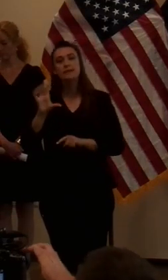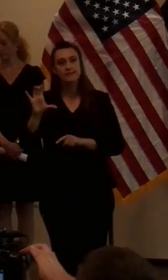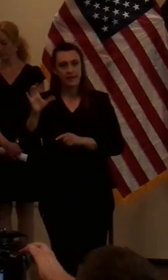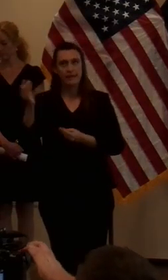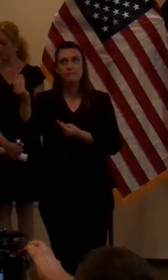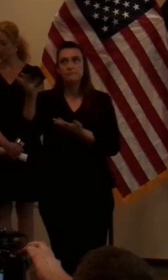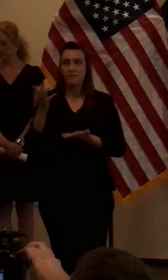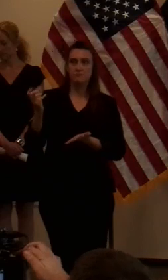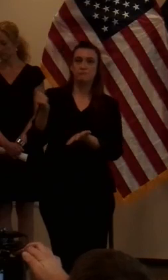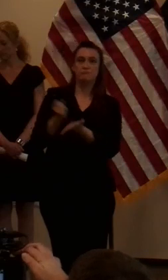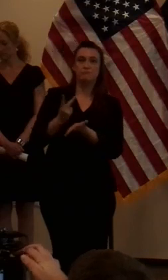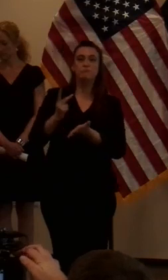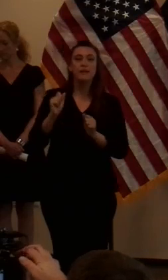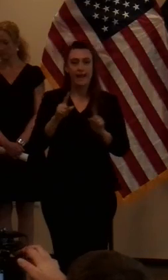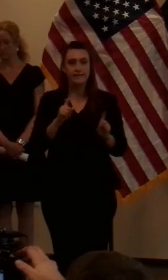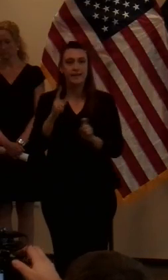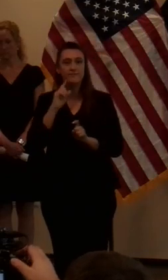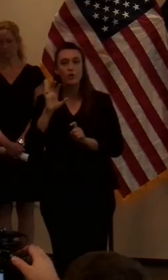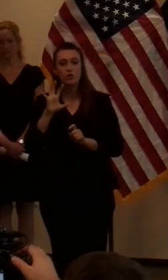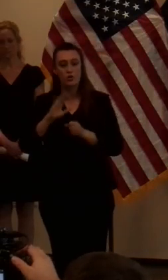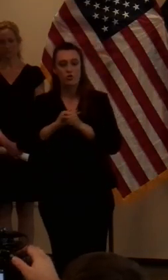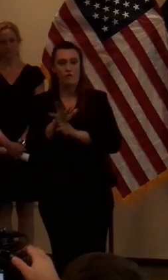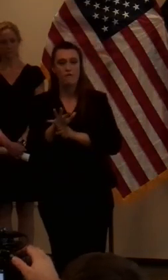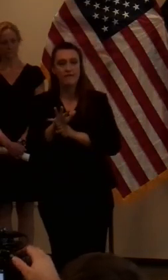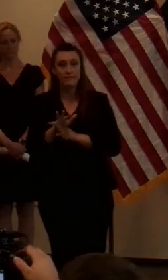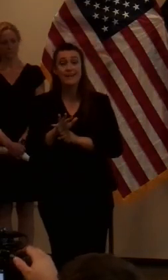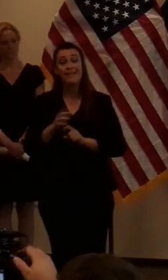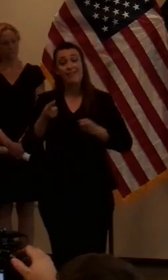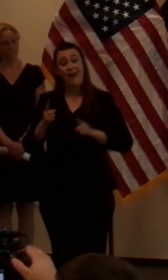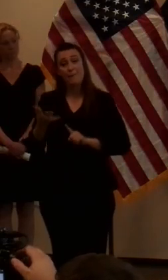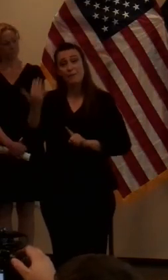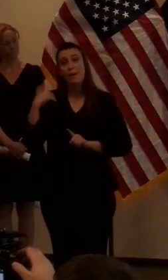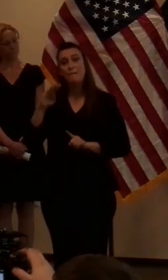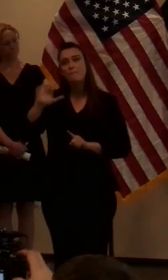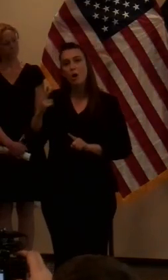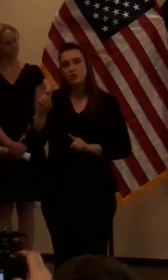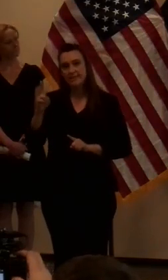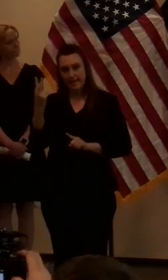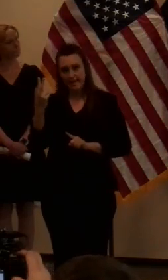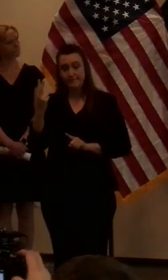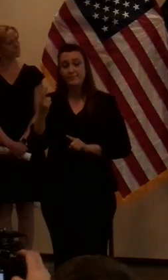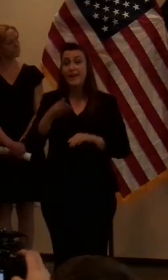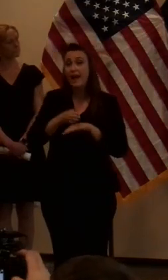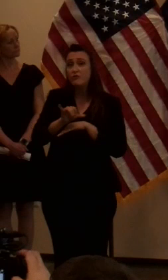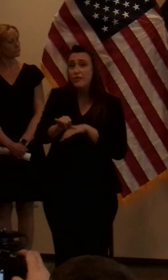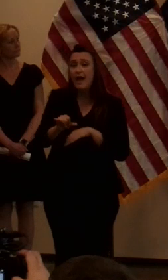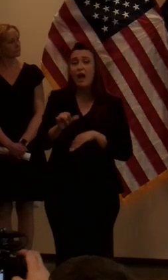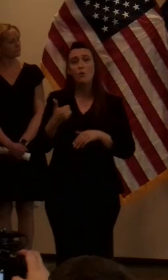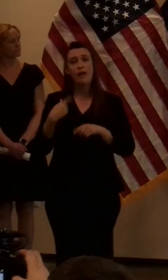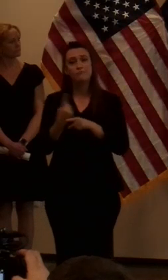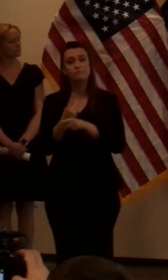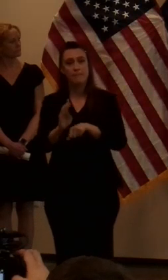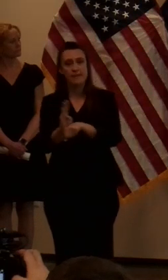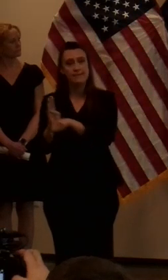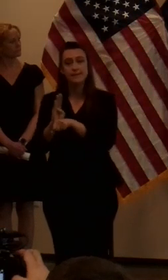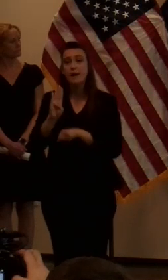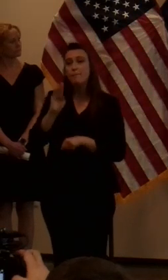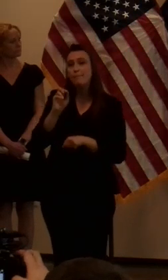CDC, to test for COVID-19 on March 2nd. Since then, our private sector partners, including Banner